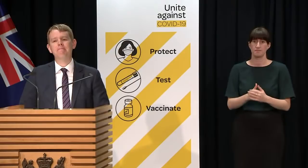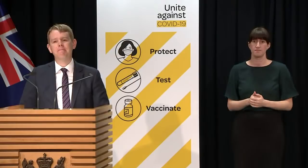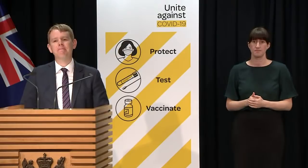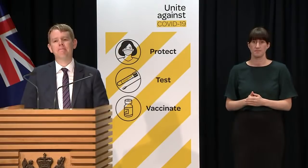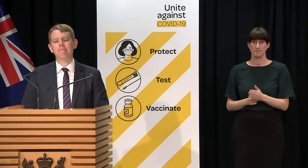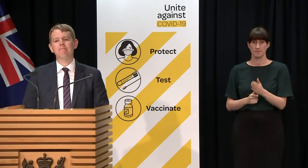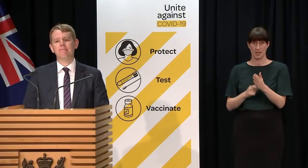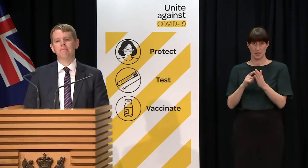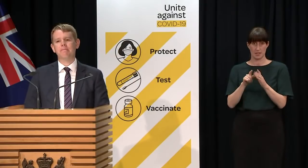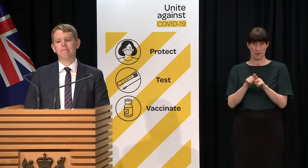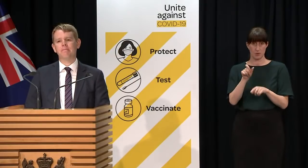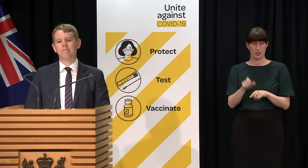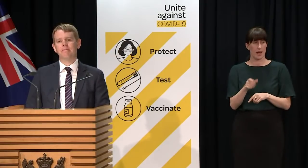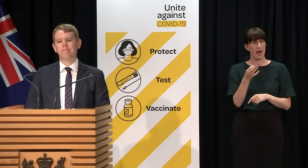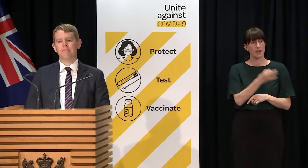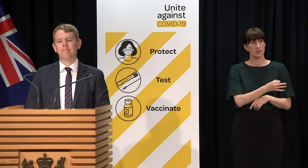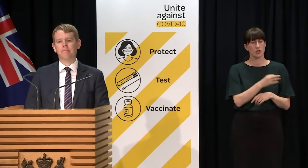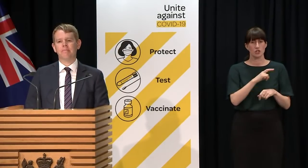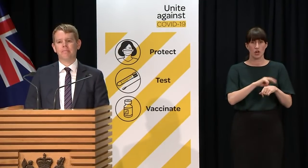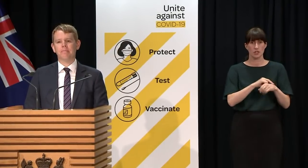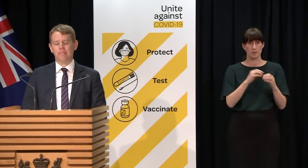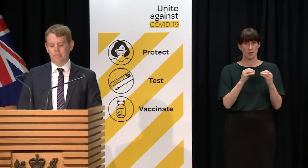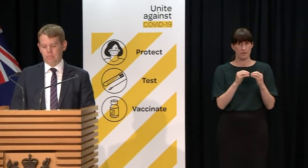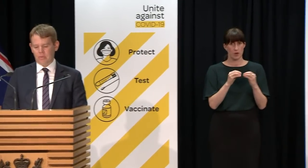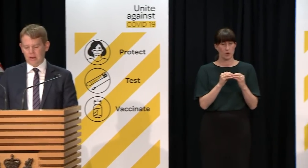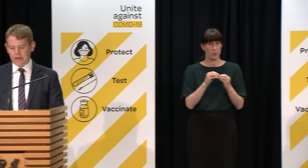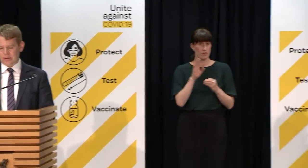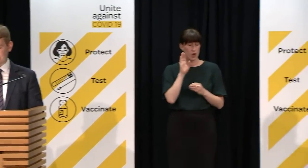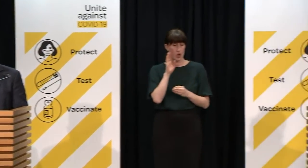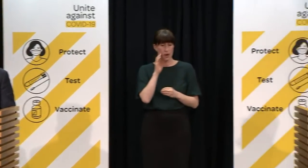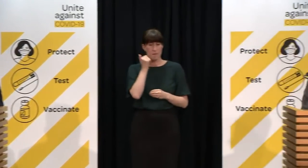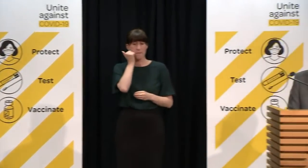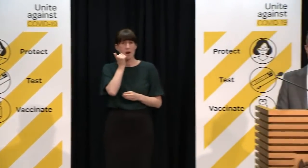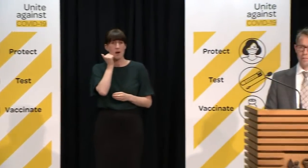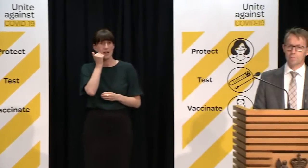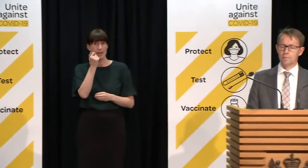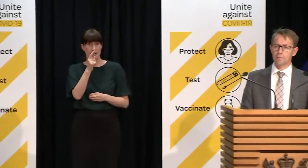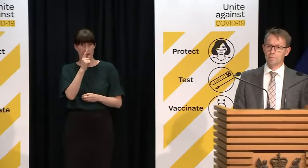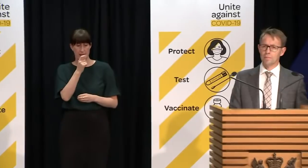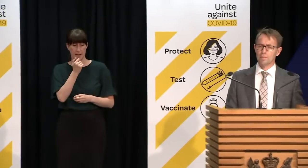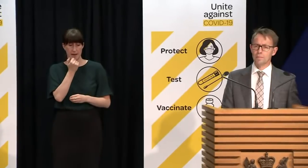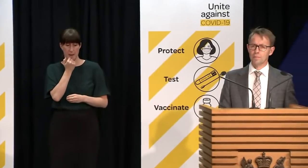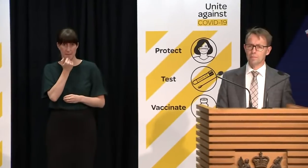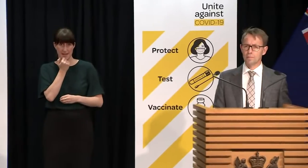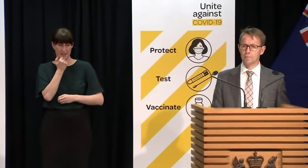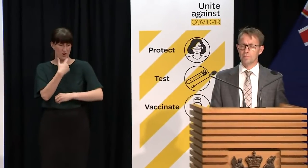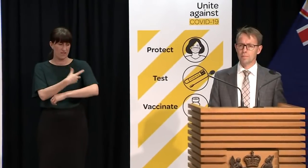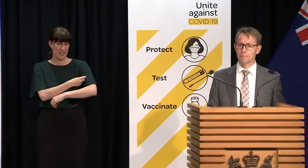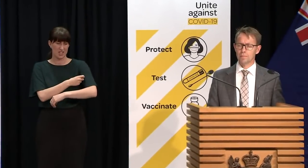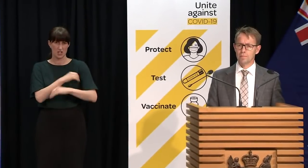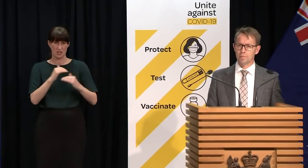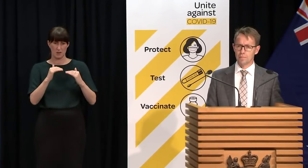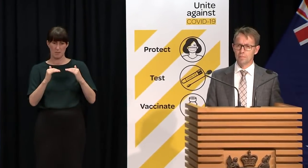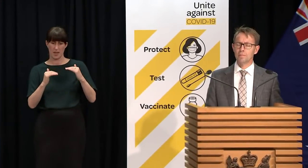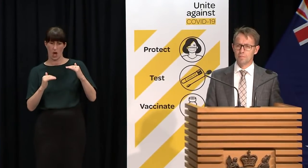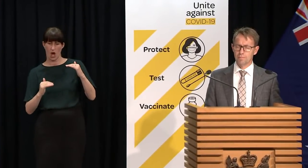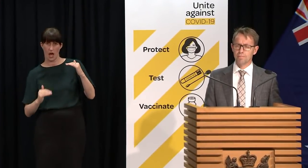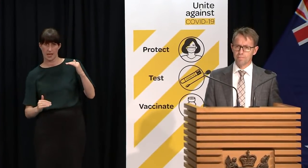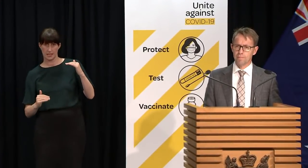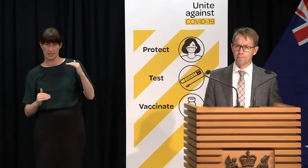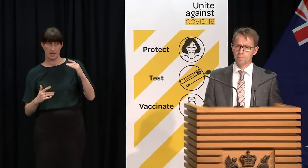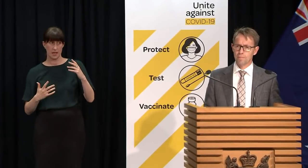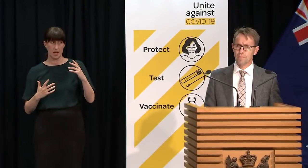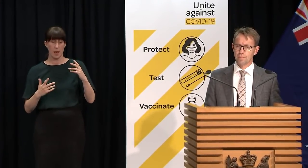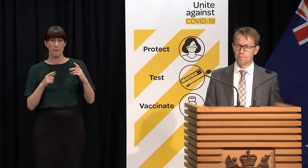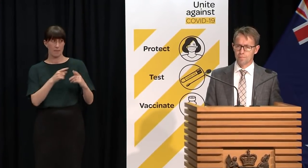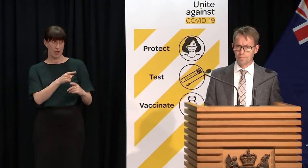Dr. Bloomfield. We've heard about the Māori rates of vaccination lagging behind. If our aim is to get most of the